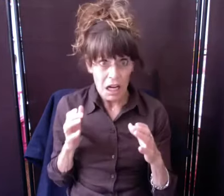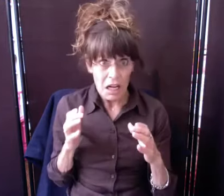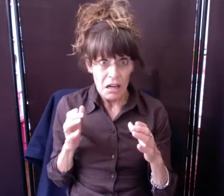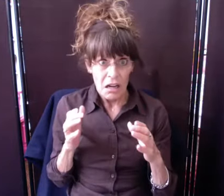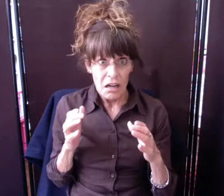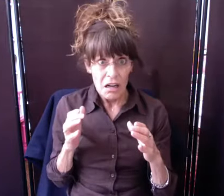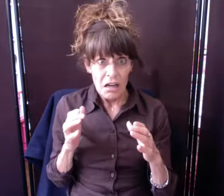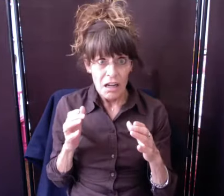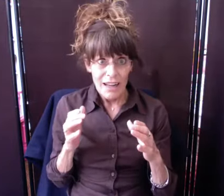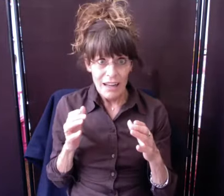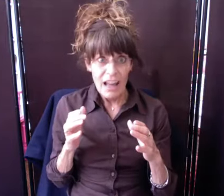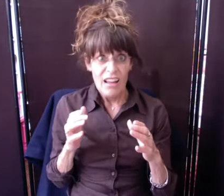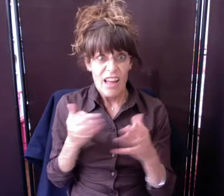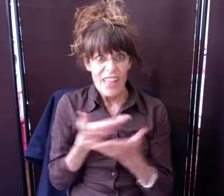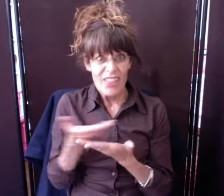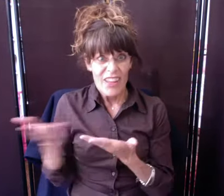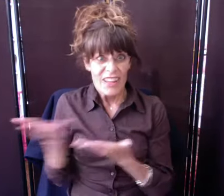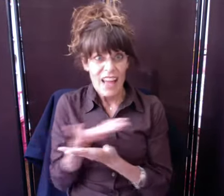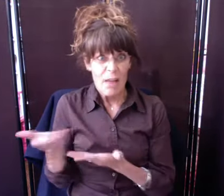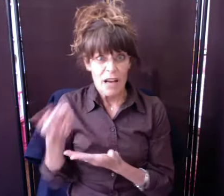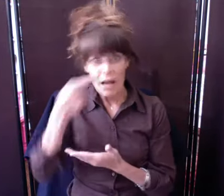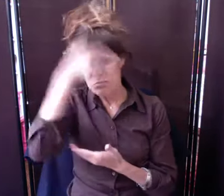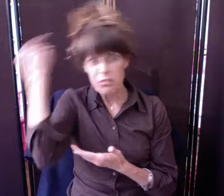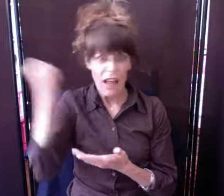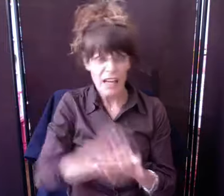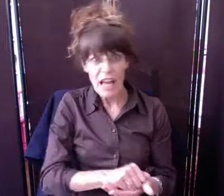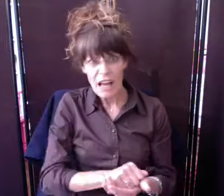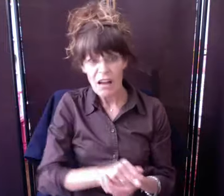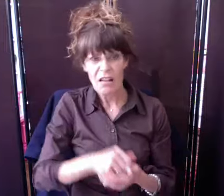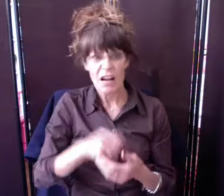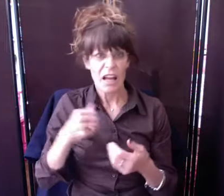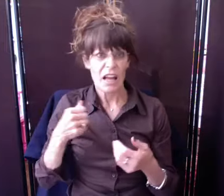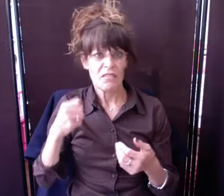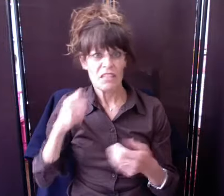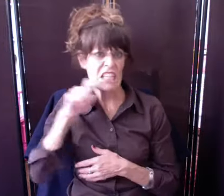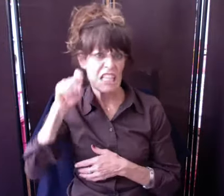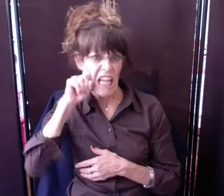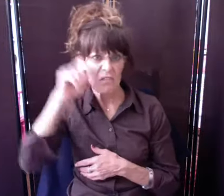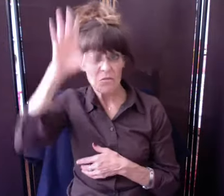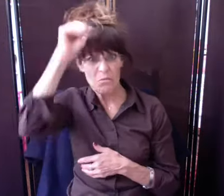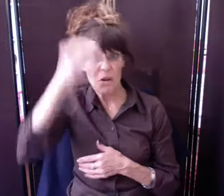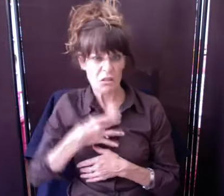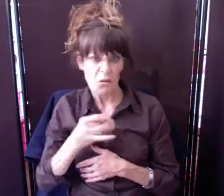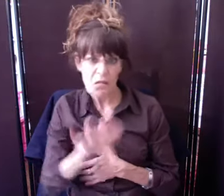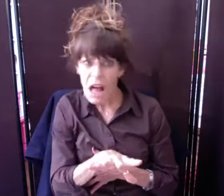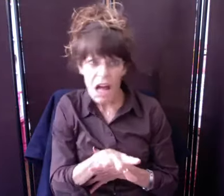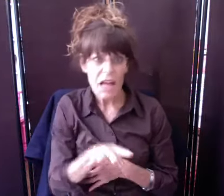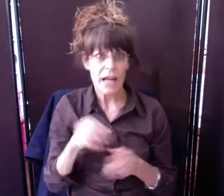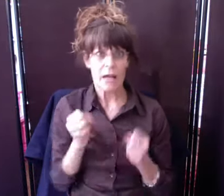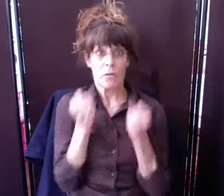things happen to me while I'm drinking. I have blackouts. I end up sleeping with guys that I didn't even like, and I would wake up in the middle of